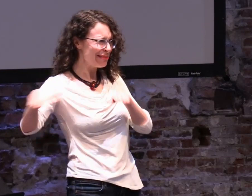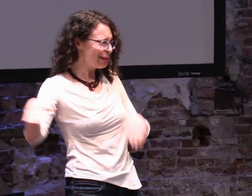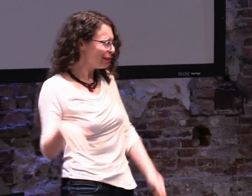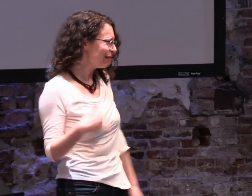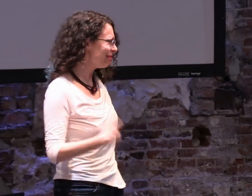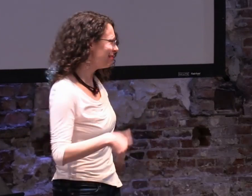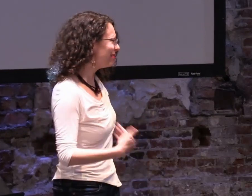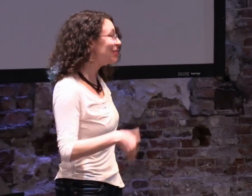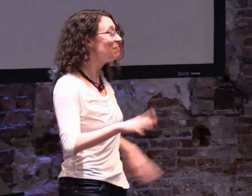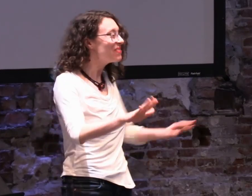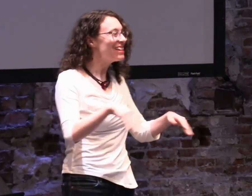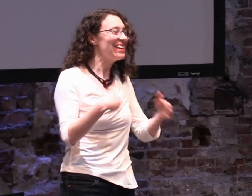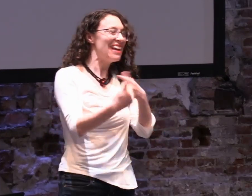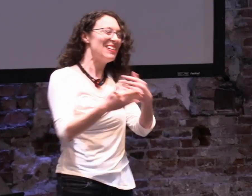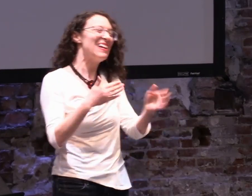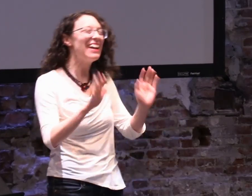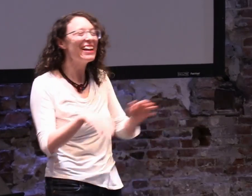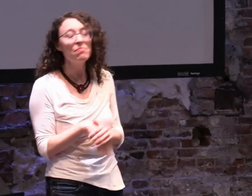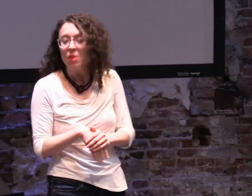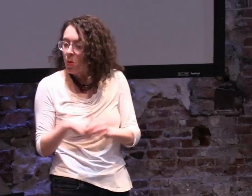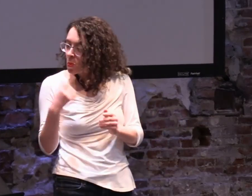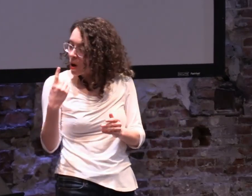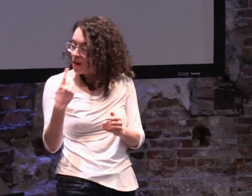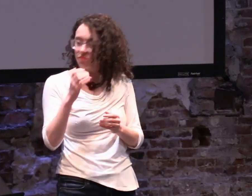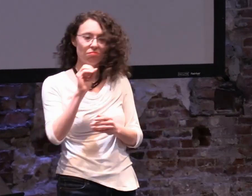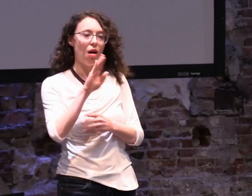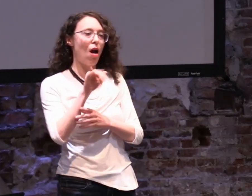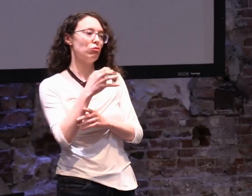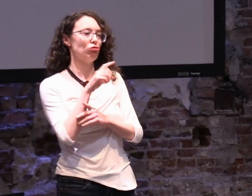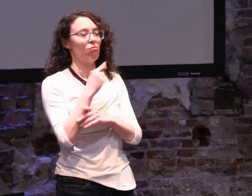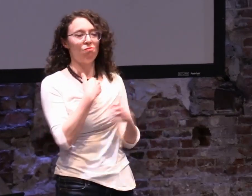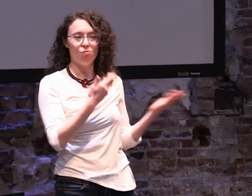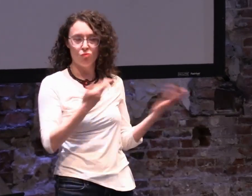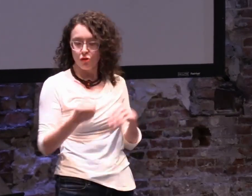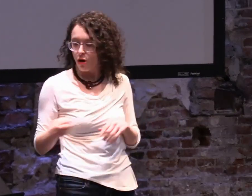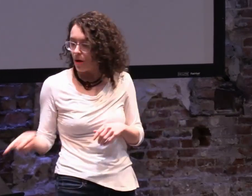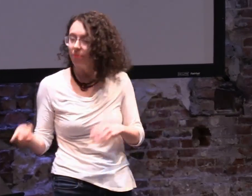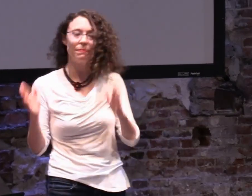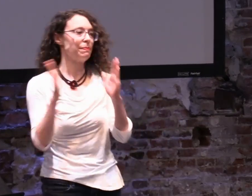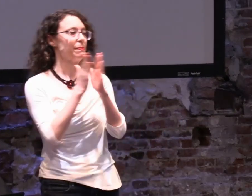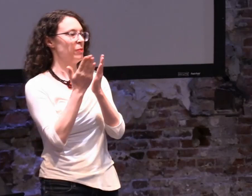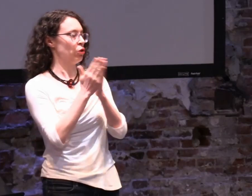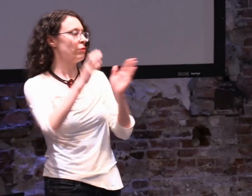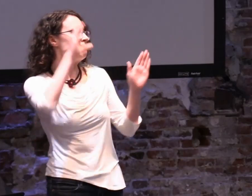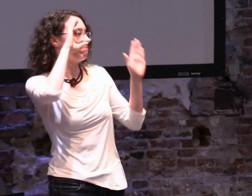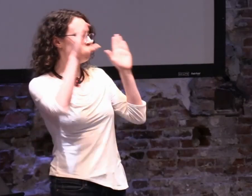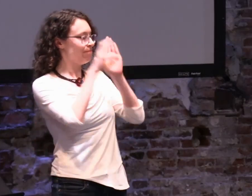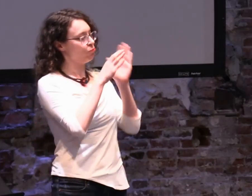And I see all these people bringing their artifacts. How can I compete with that? Well, the object that I